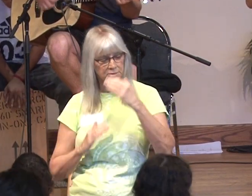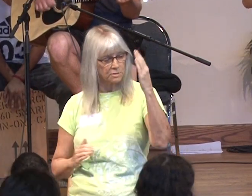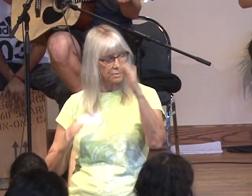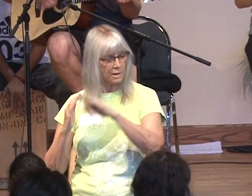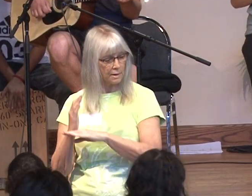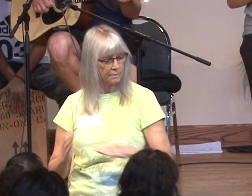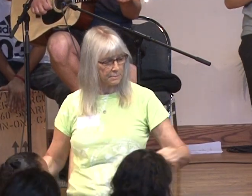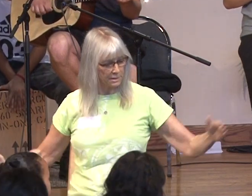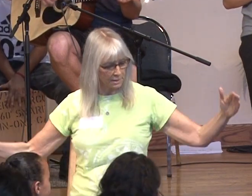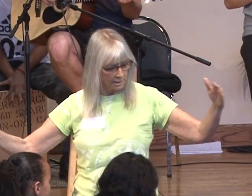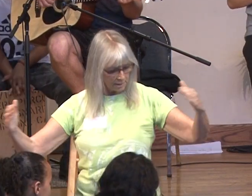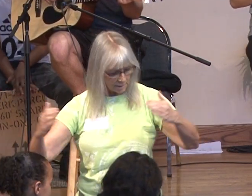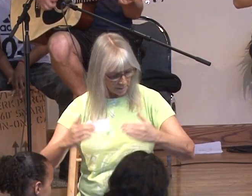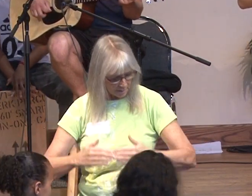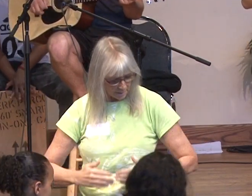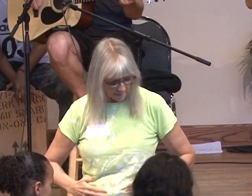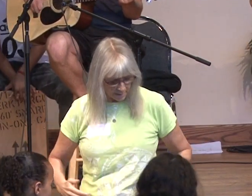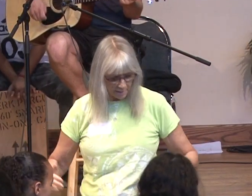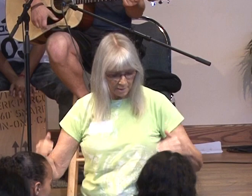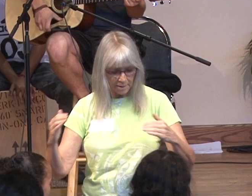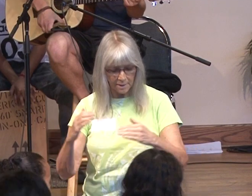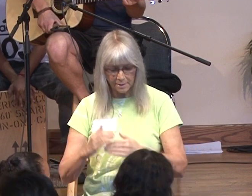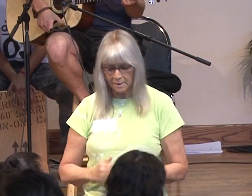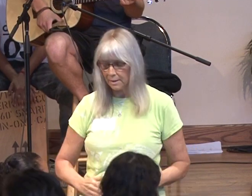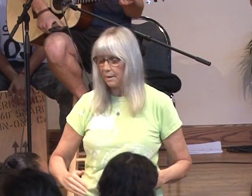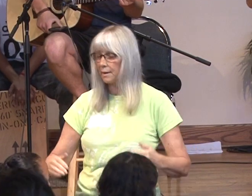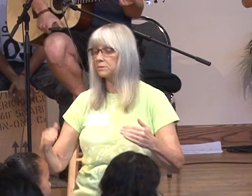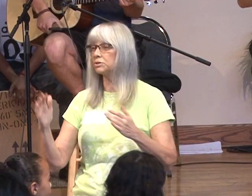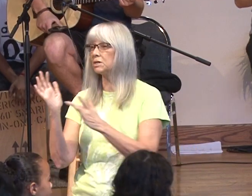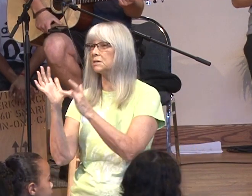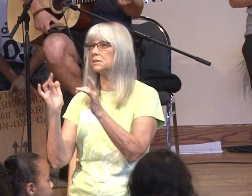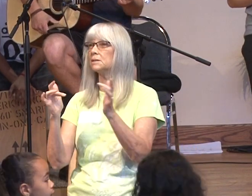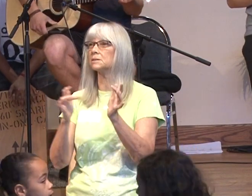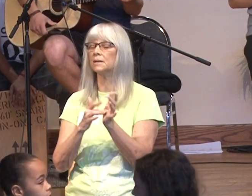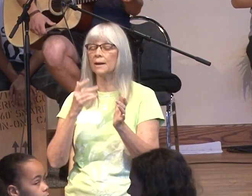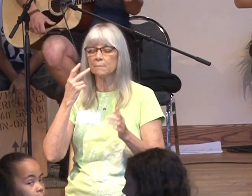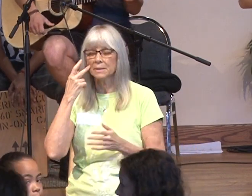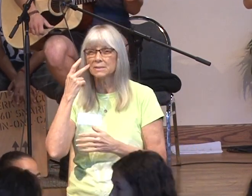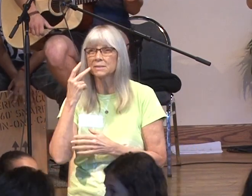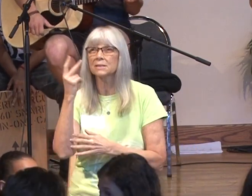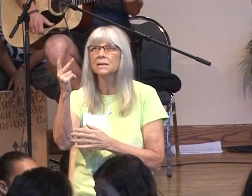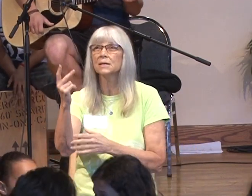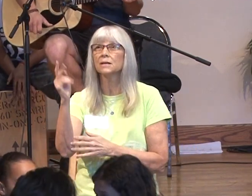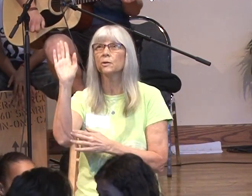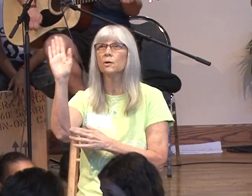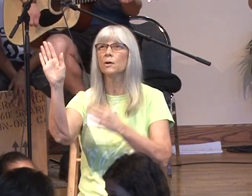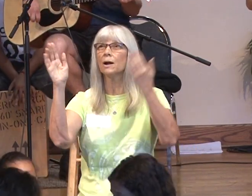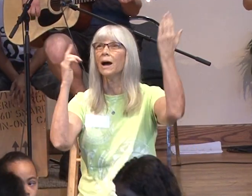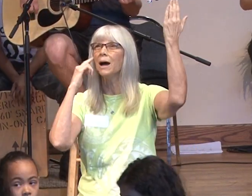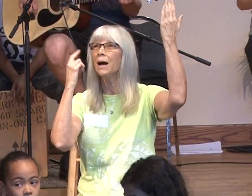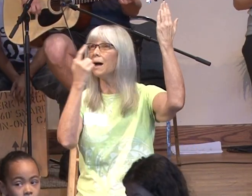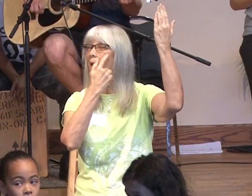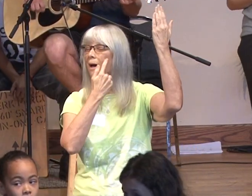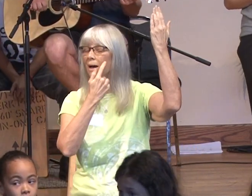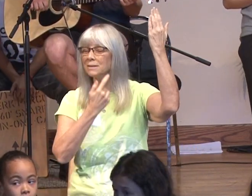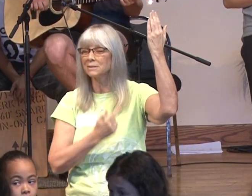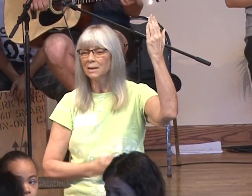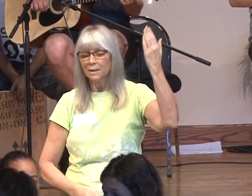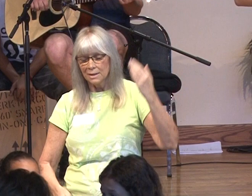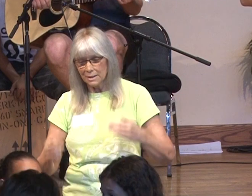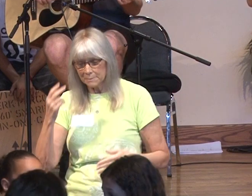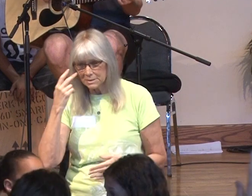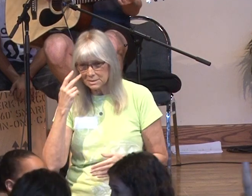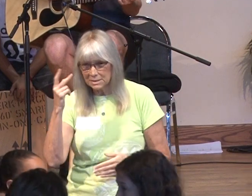all around me. Yeah, yeah. Jesus, let me see your